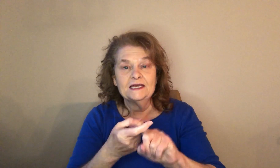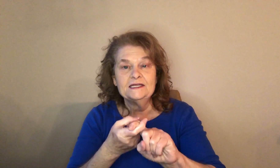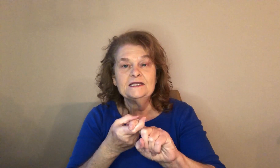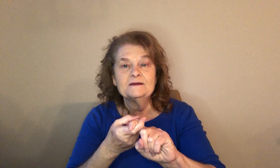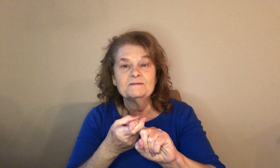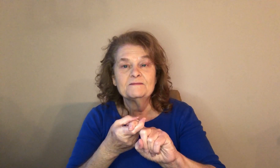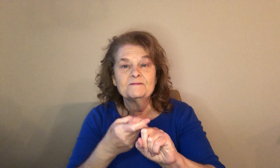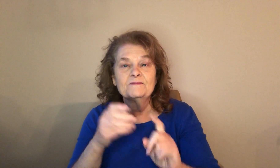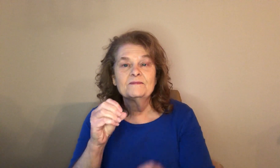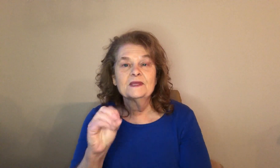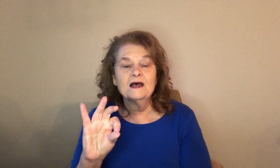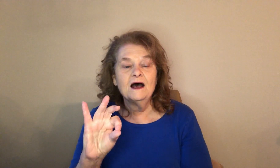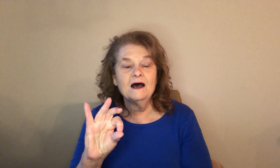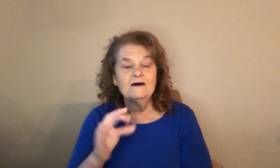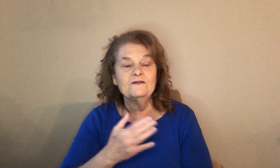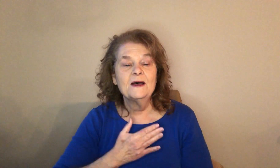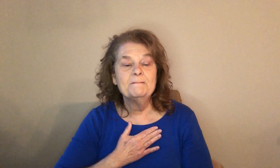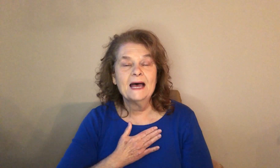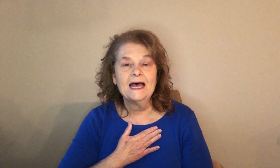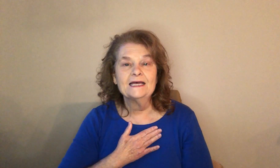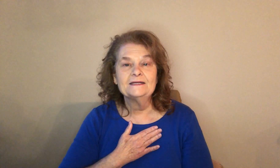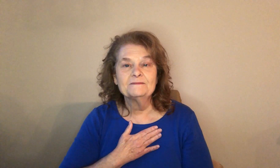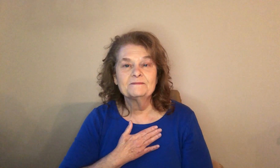friend of mine.